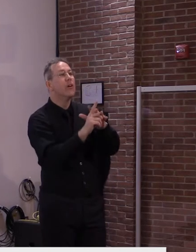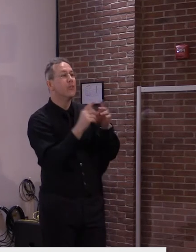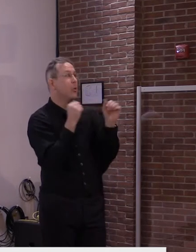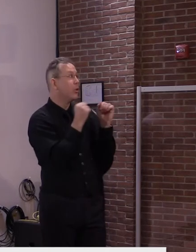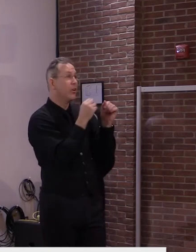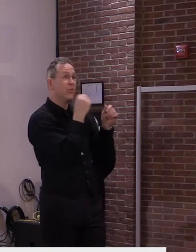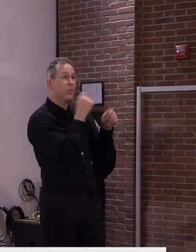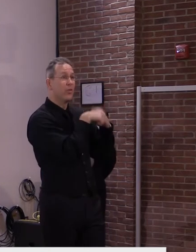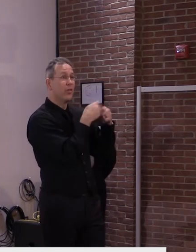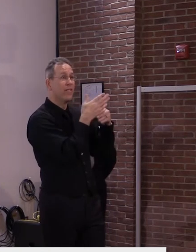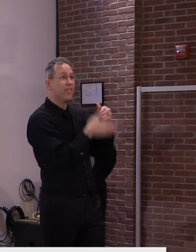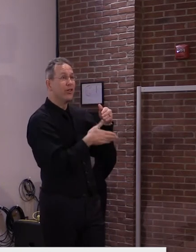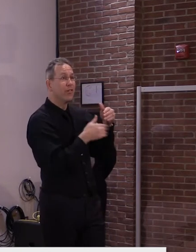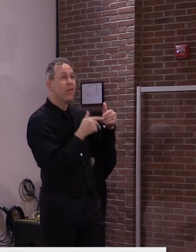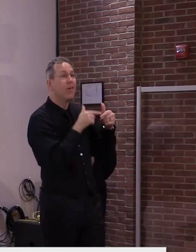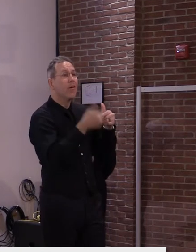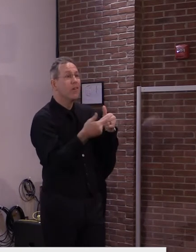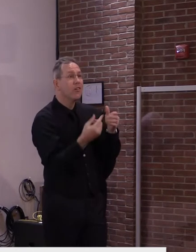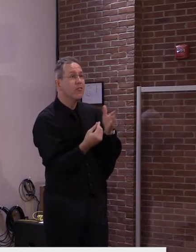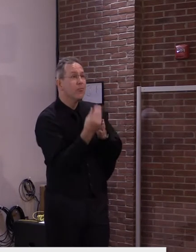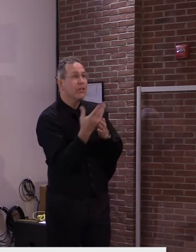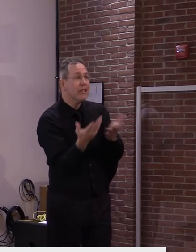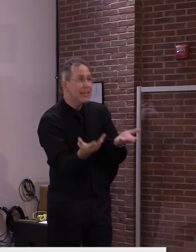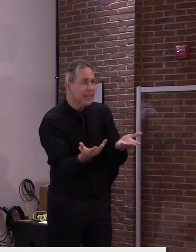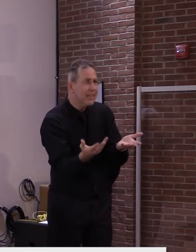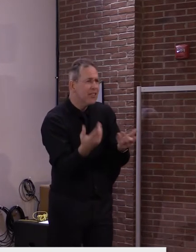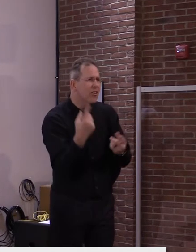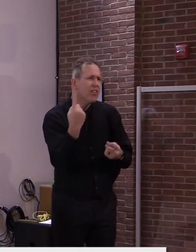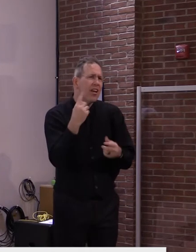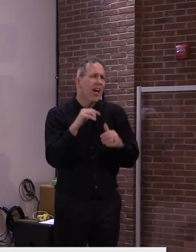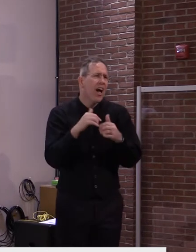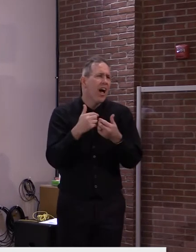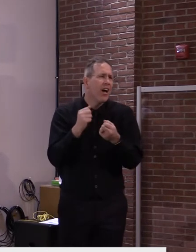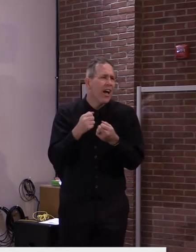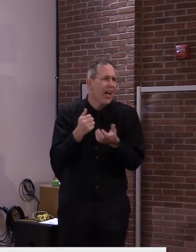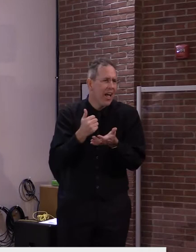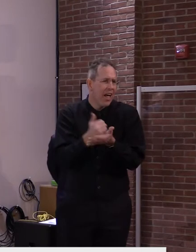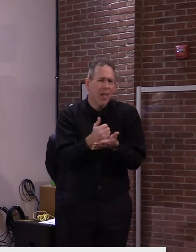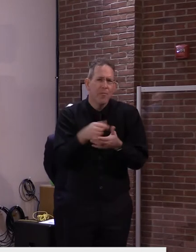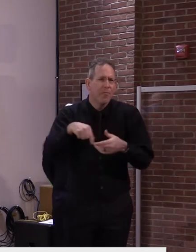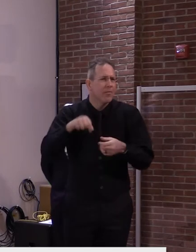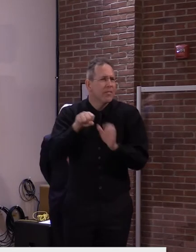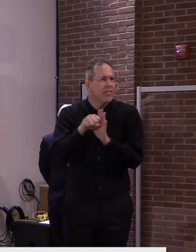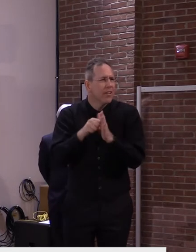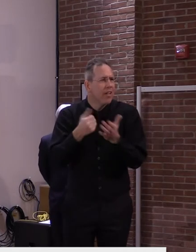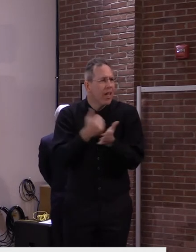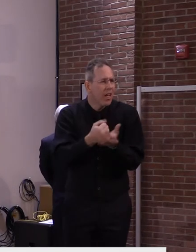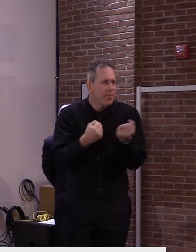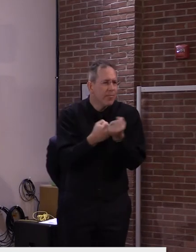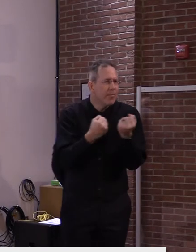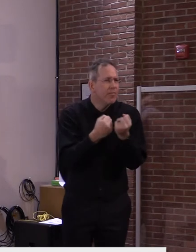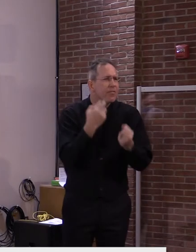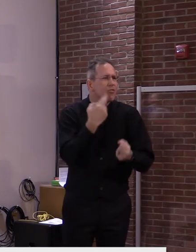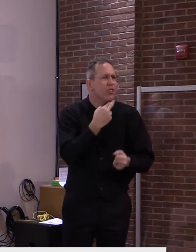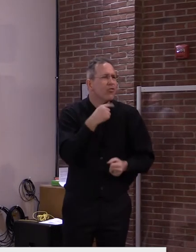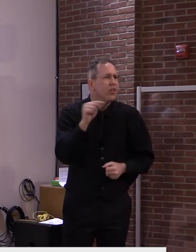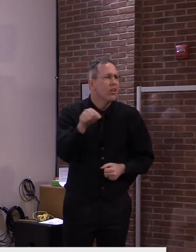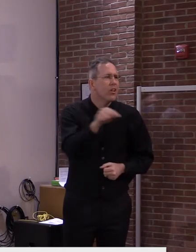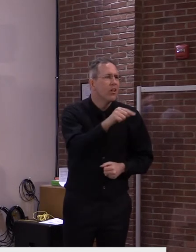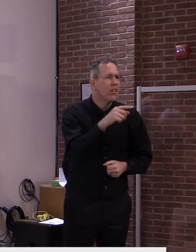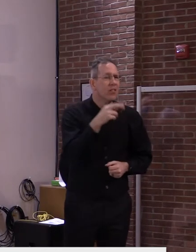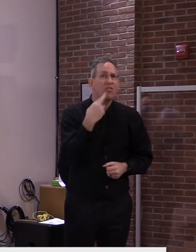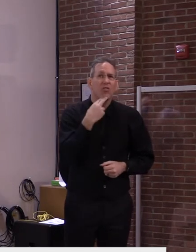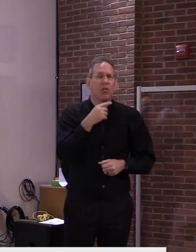ways that maybe the state will try to work with restaurants to improve business that has taken such a hit over